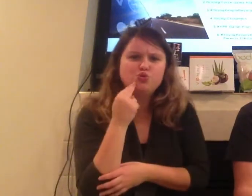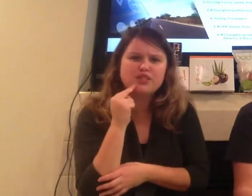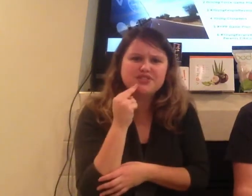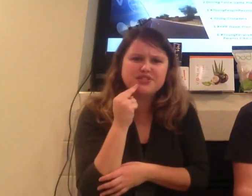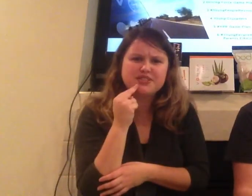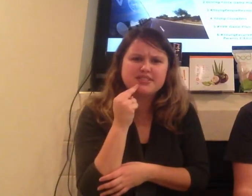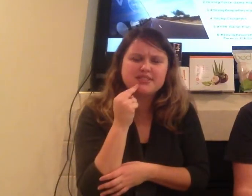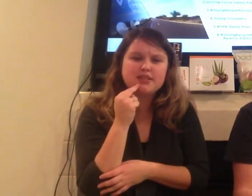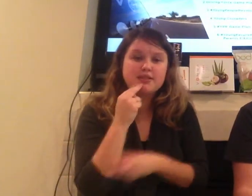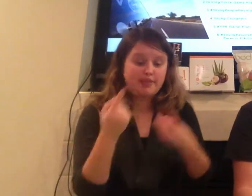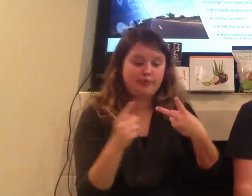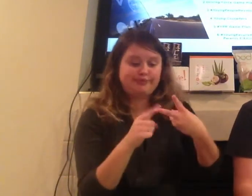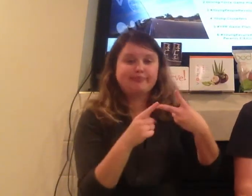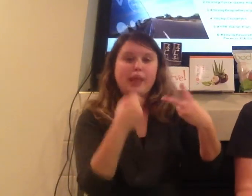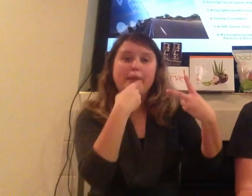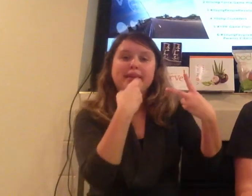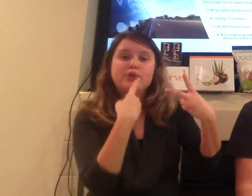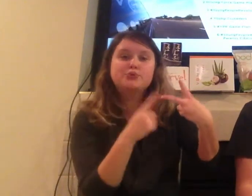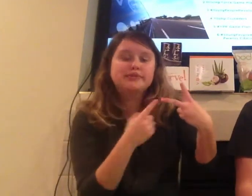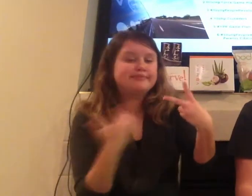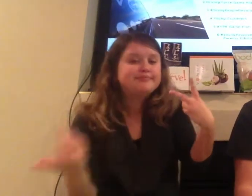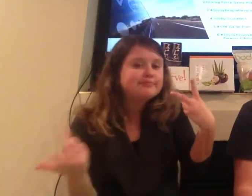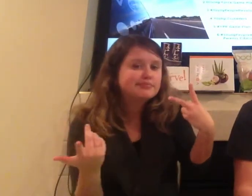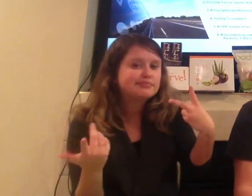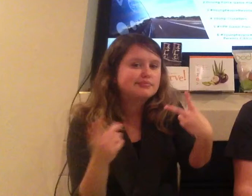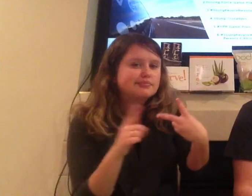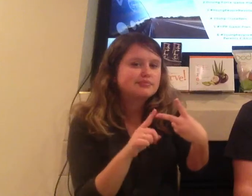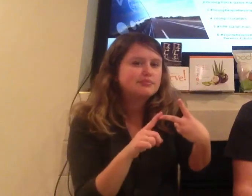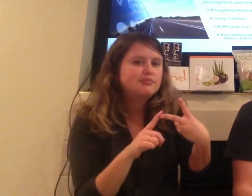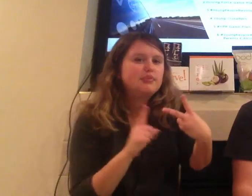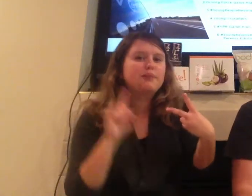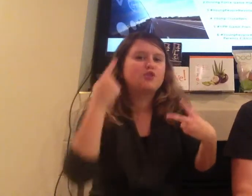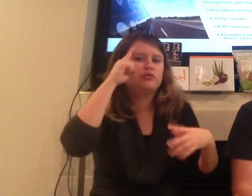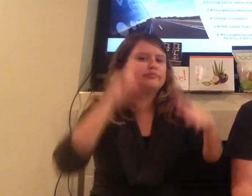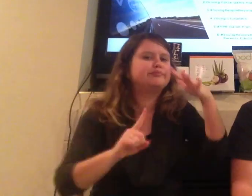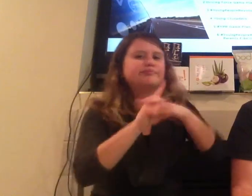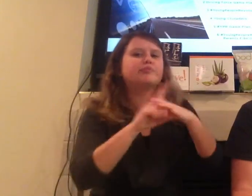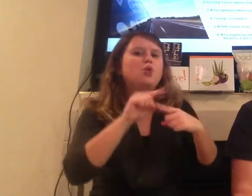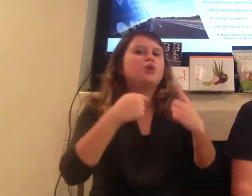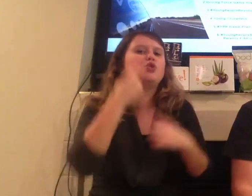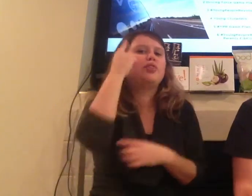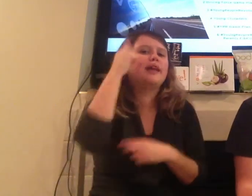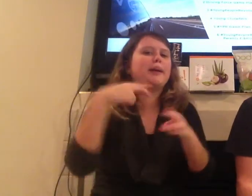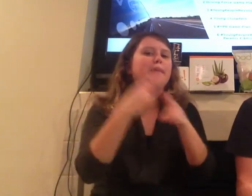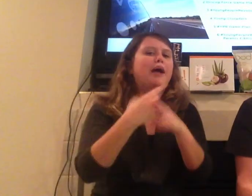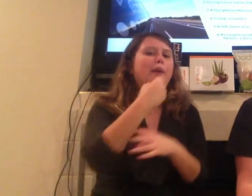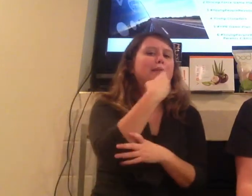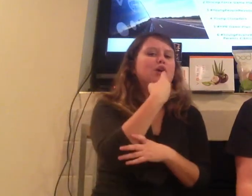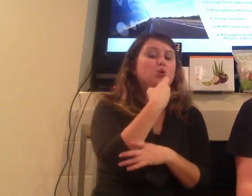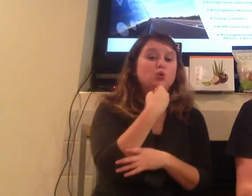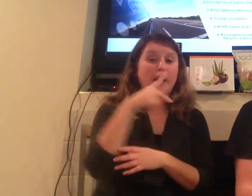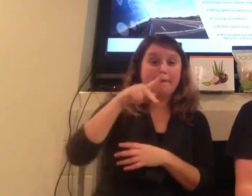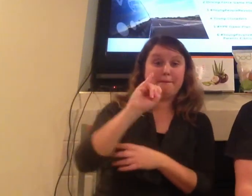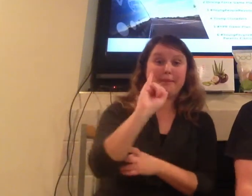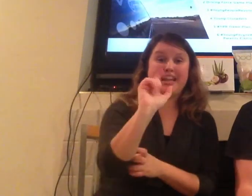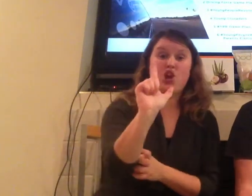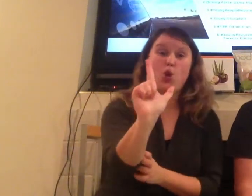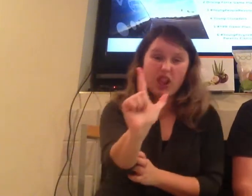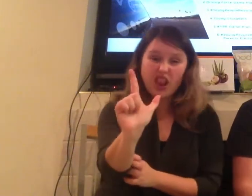with supplementation. But the first thing that comes to mind when you think about supplementing is taking a pill or a